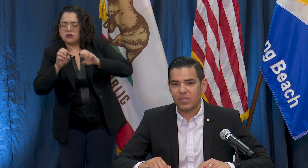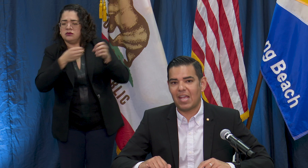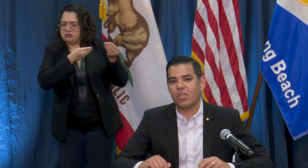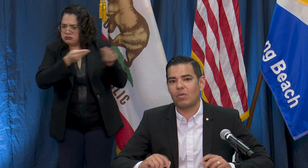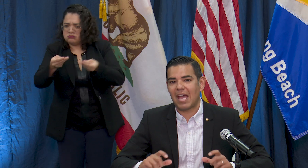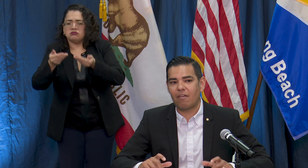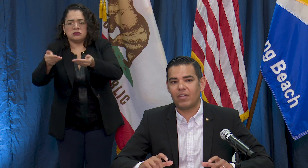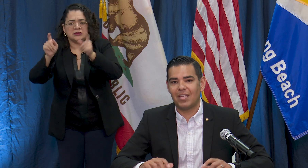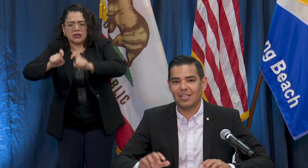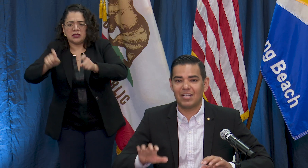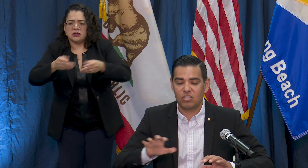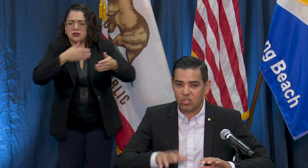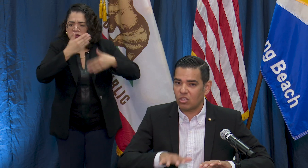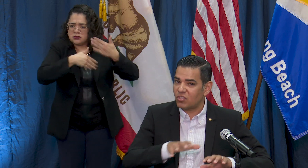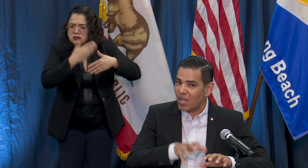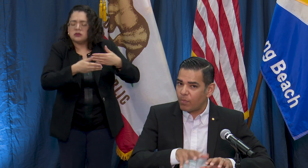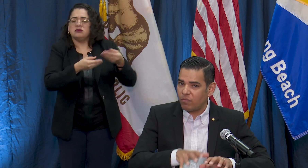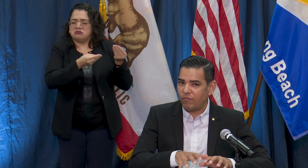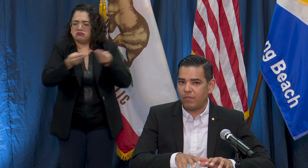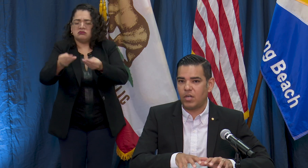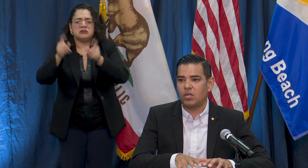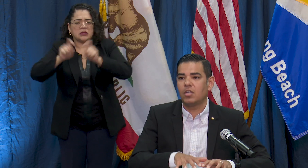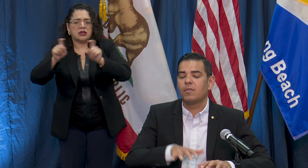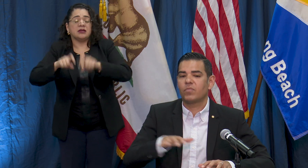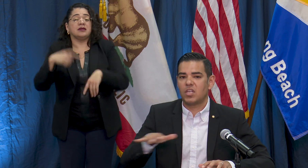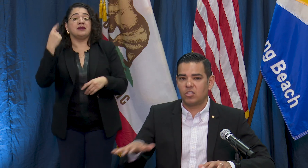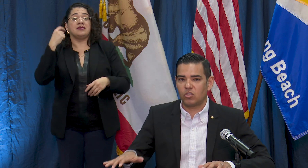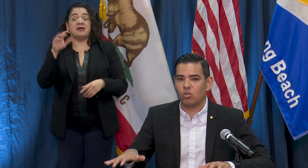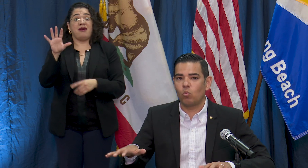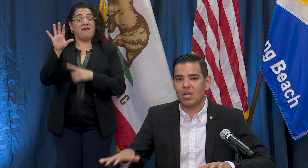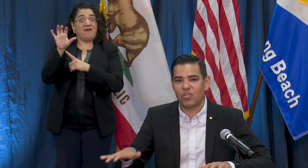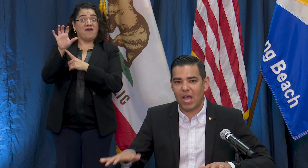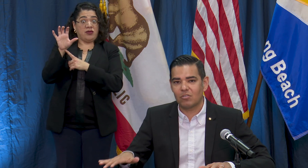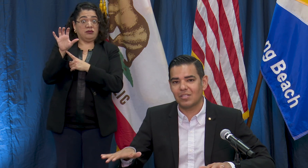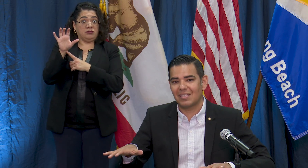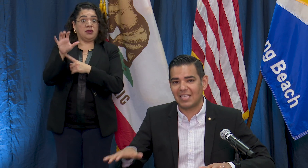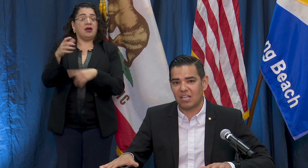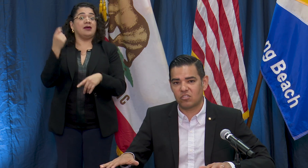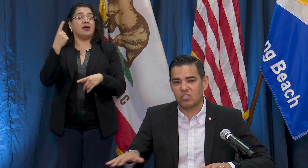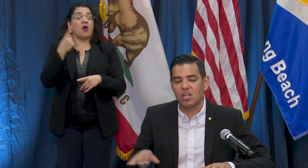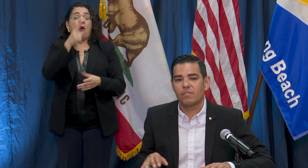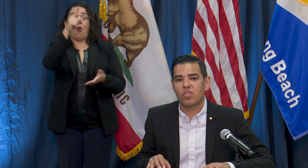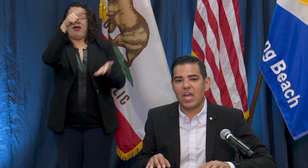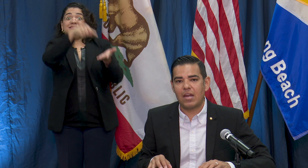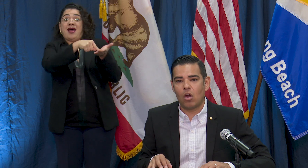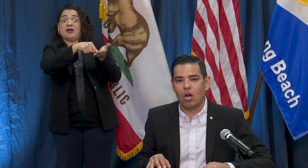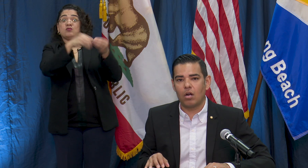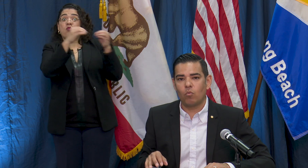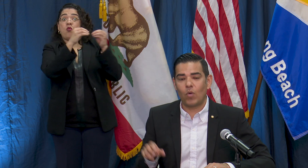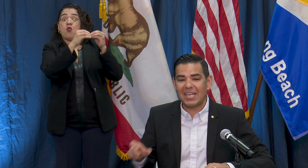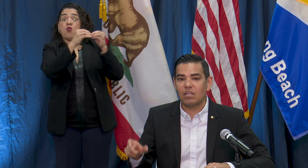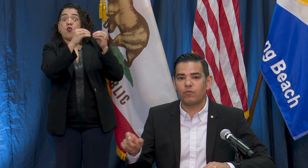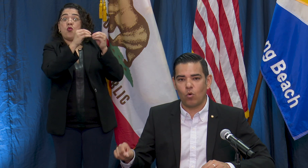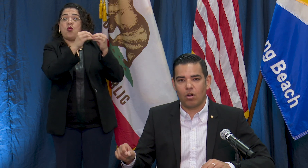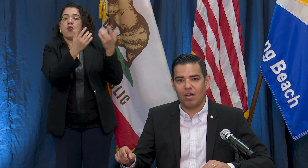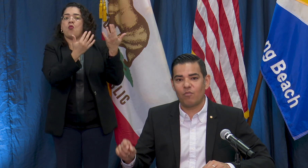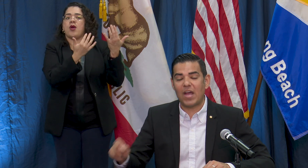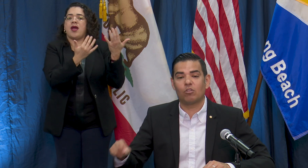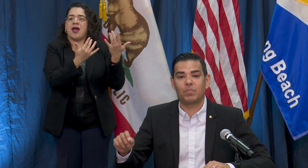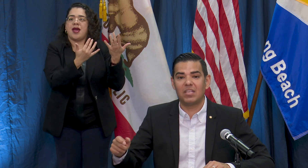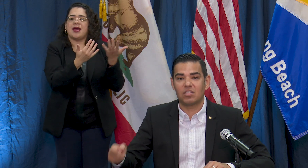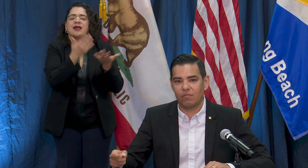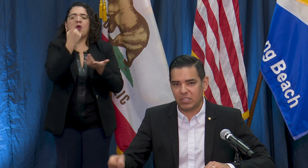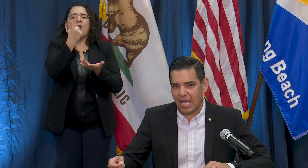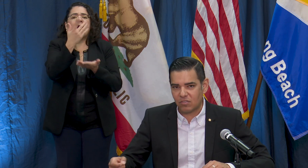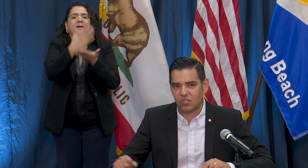forward. And that we have, in addition, separate of the 500, an additional 1,000 tests that are waiting for a